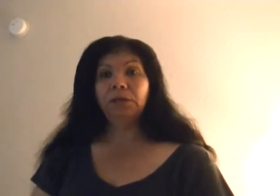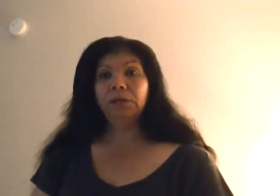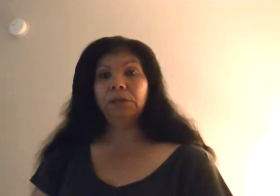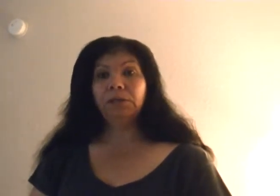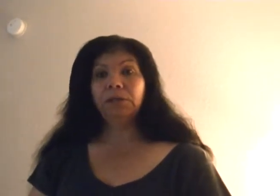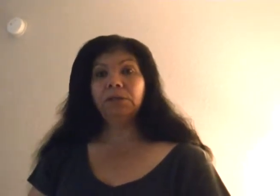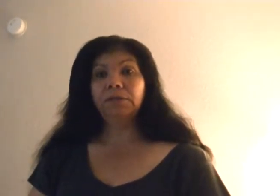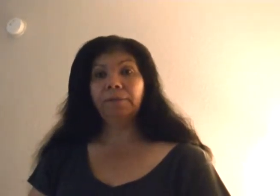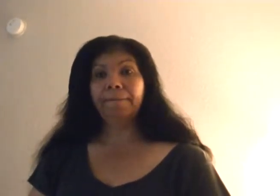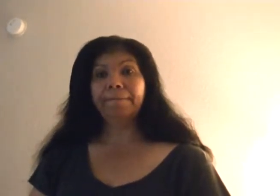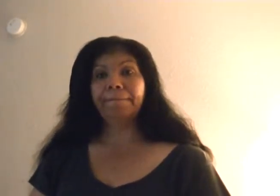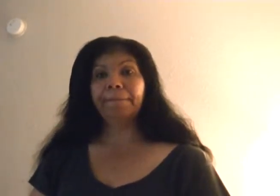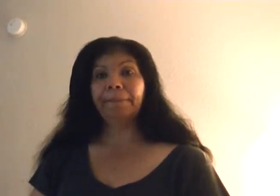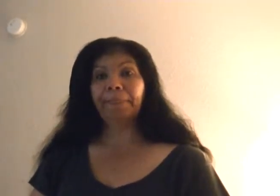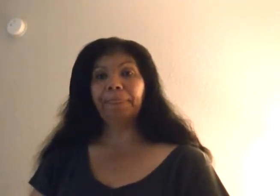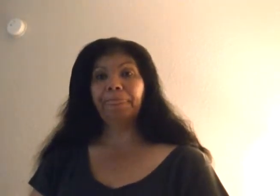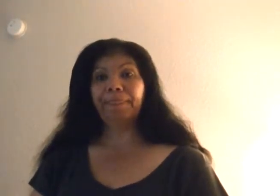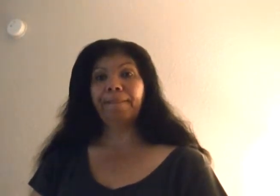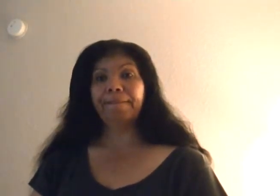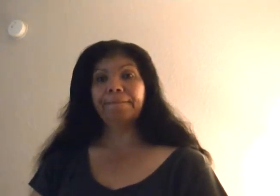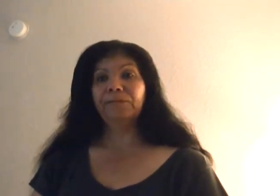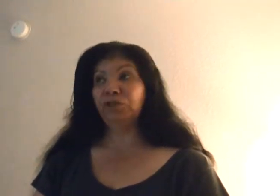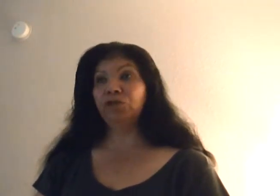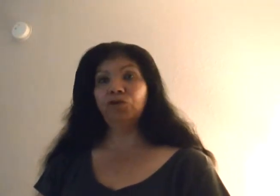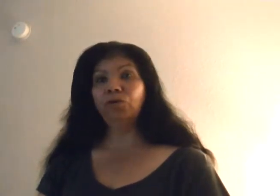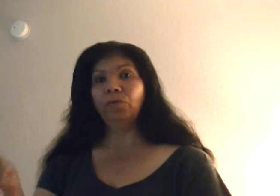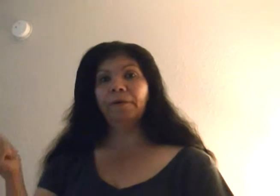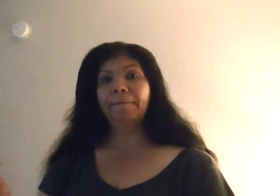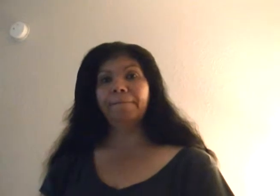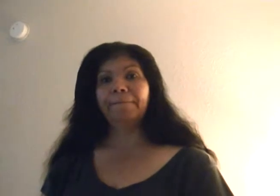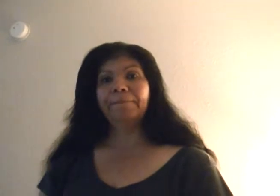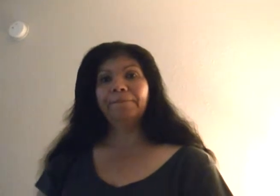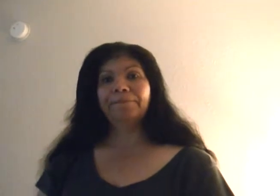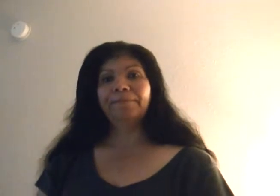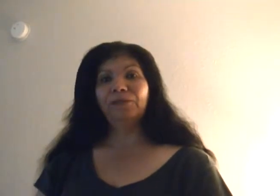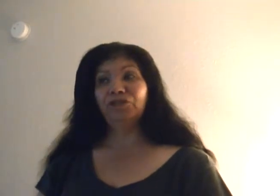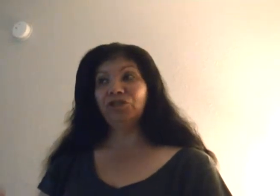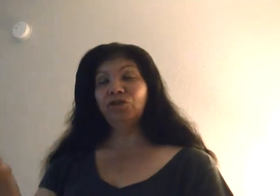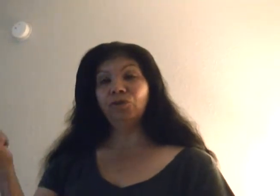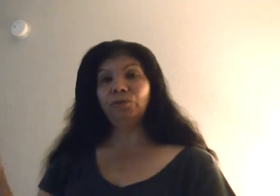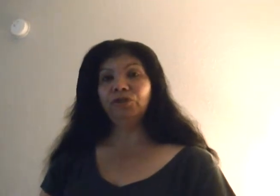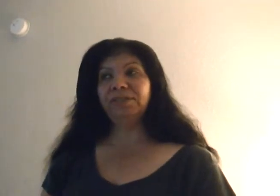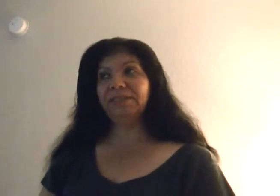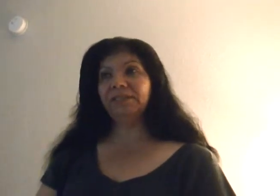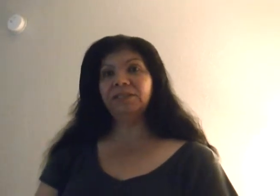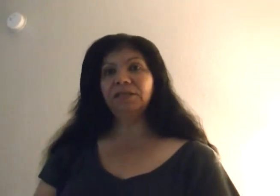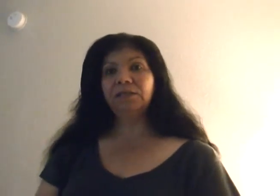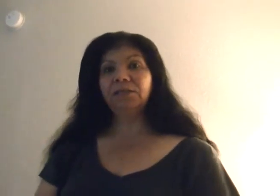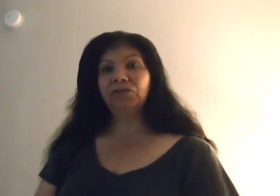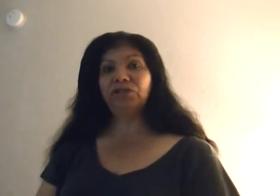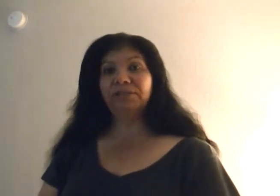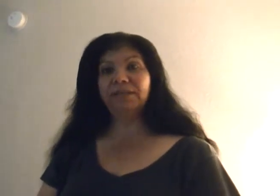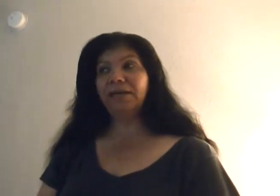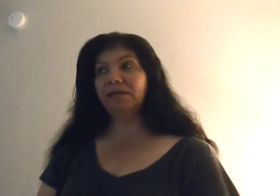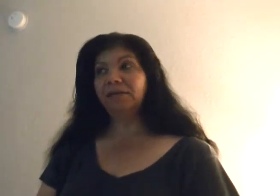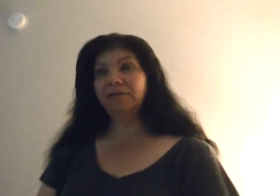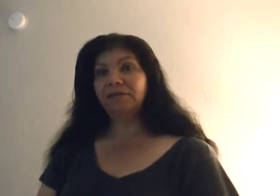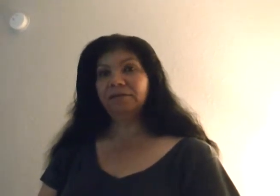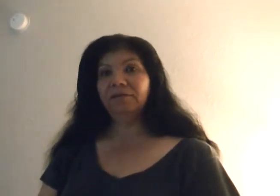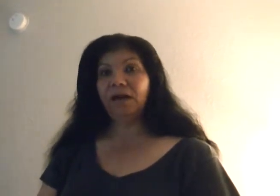a prophet. But then after a while, when he started speaking, she started having ears to hear. She knew. She said, I know